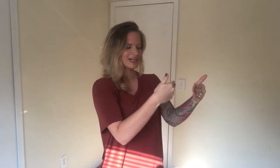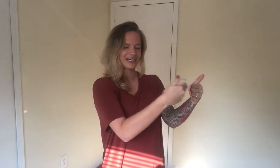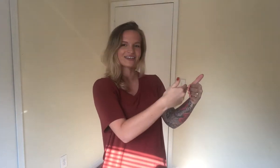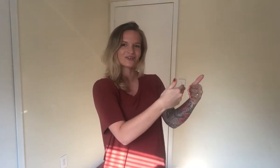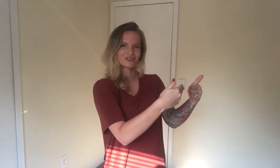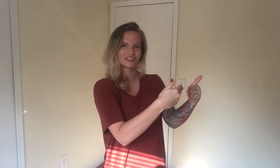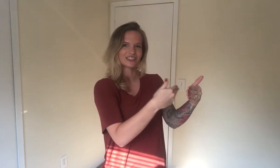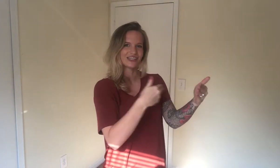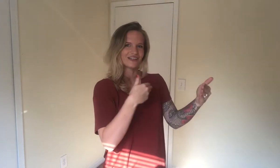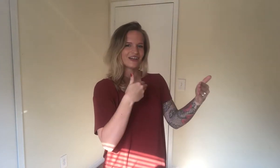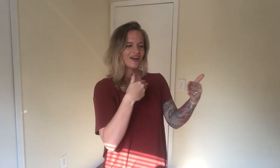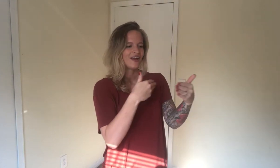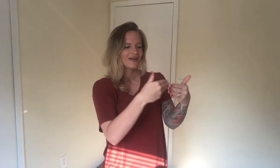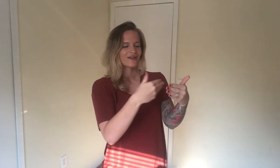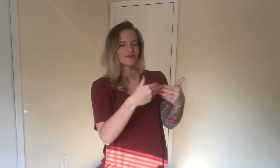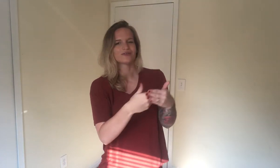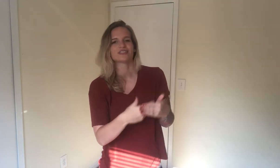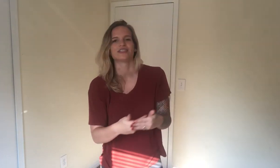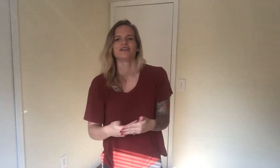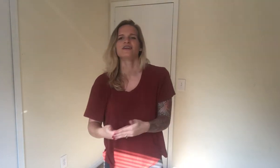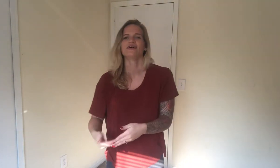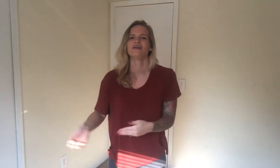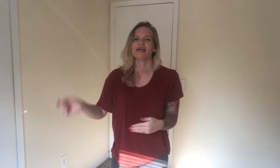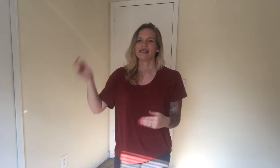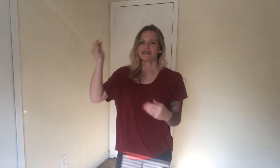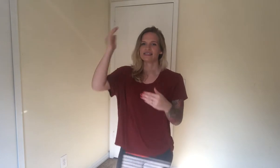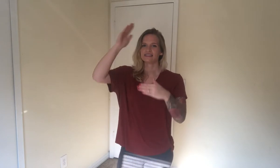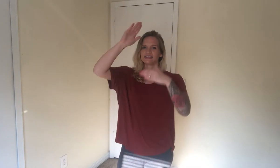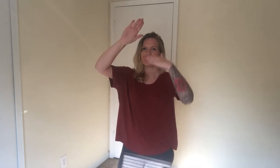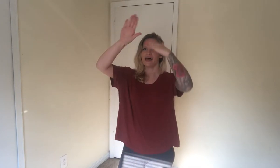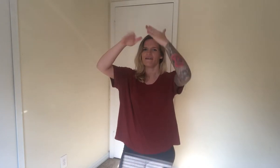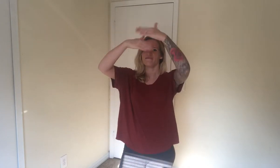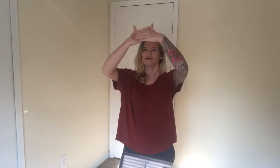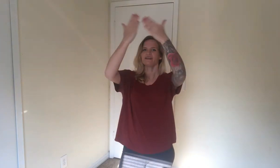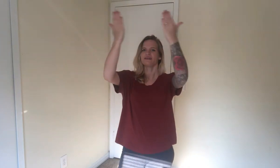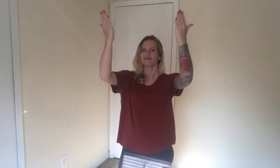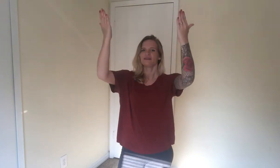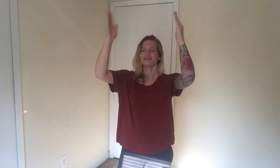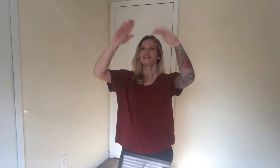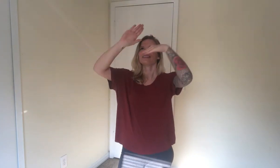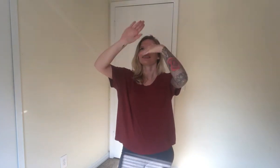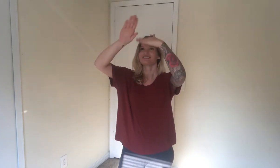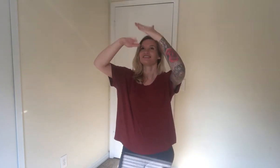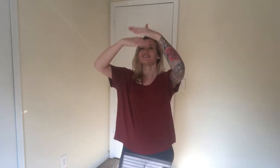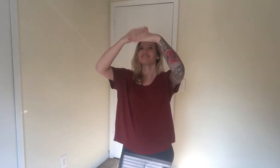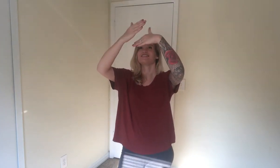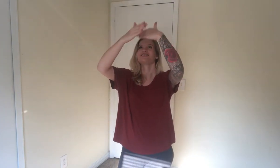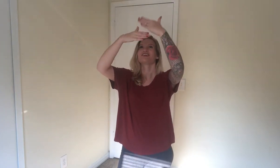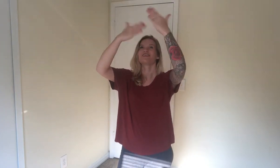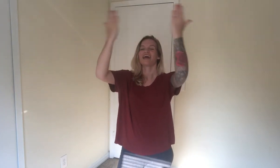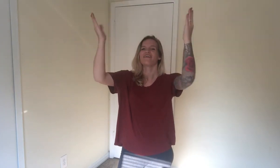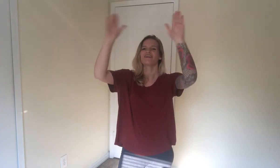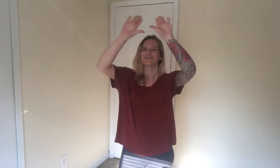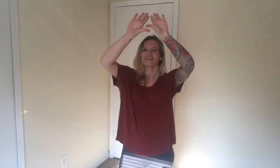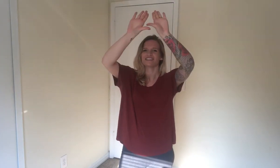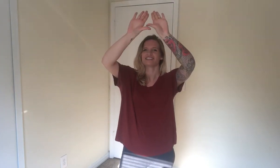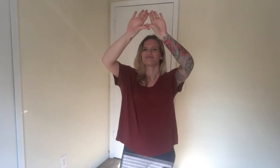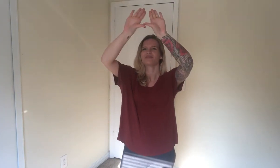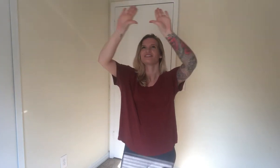hand closer to the other, closer to heaven. showing heaven, or I could just simply do